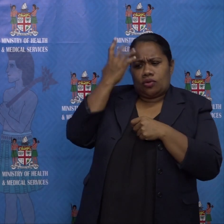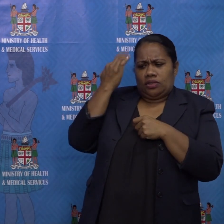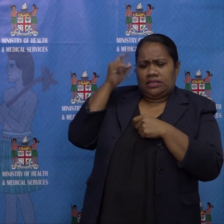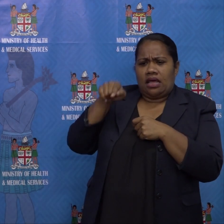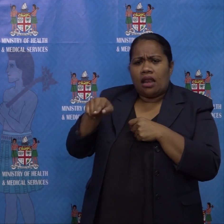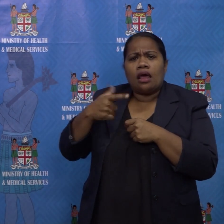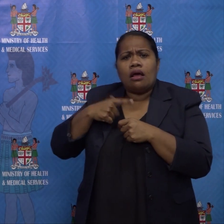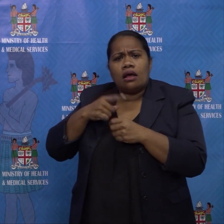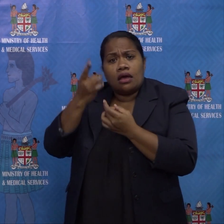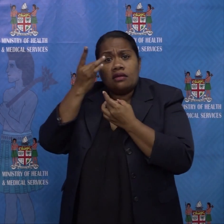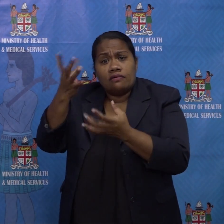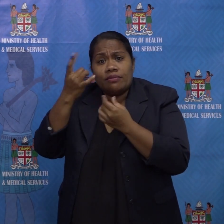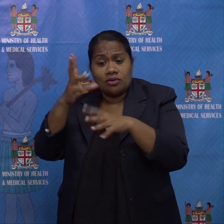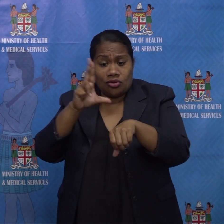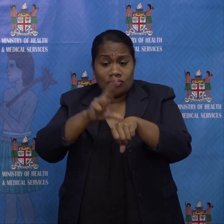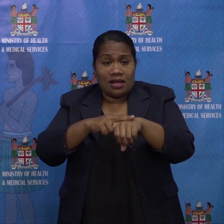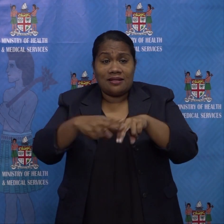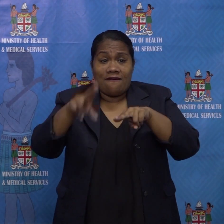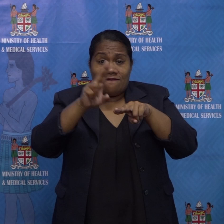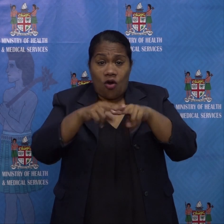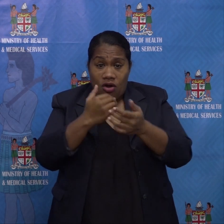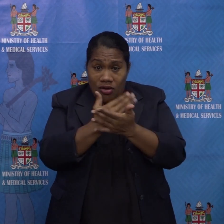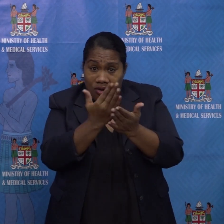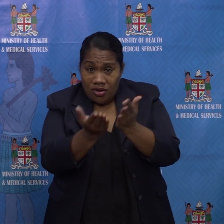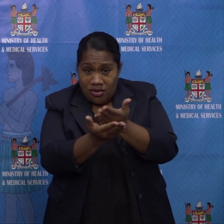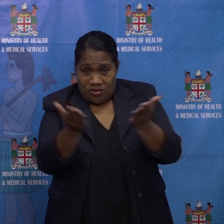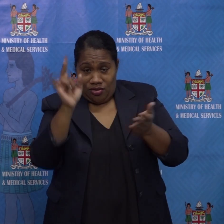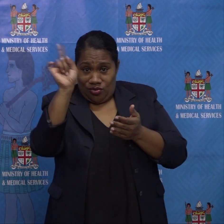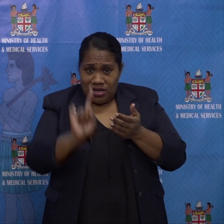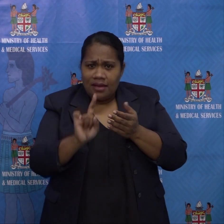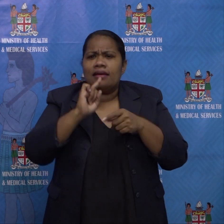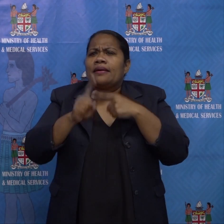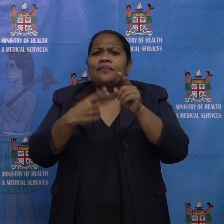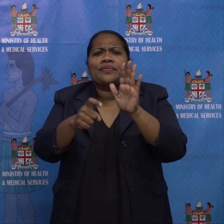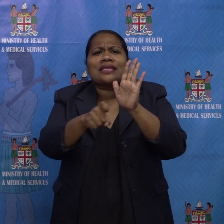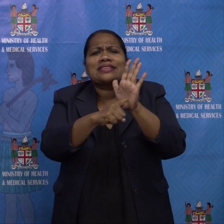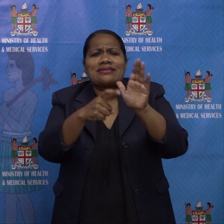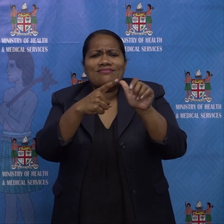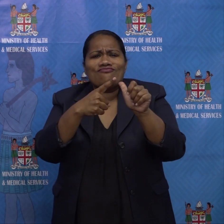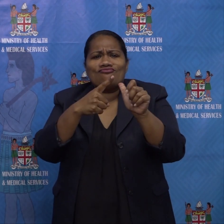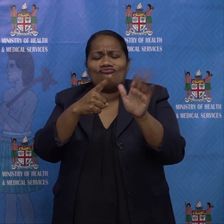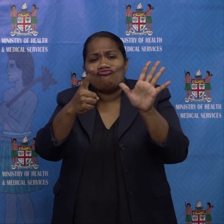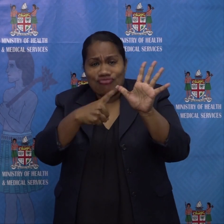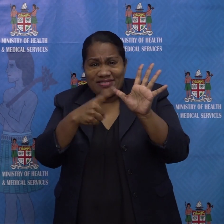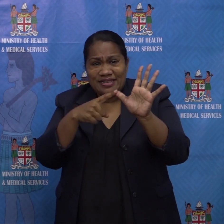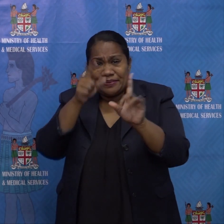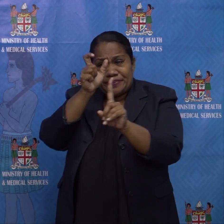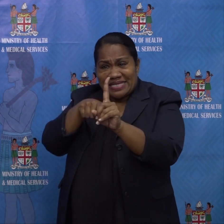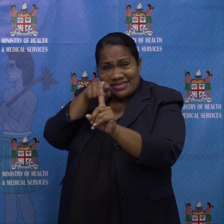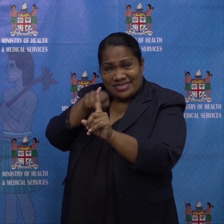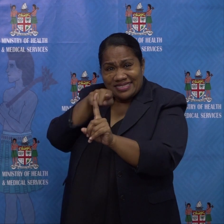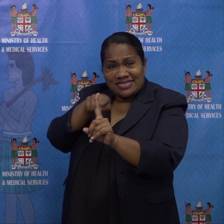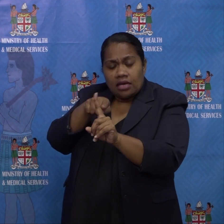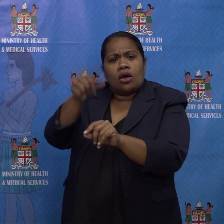because the information that Dr. Fong just shared with you today, for example, about the Ra case. So we know that he is